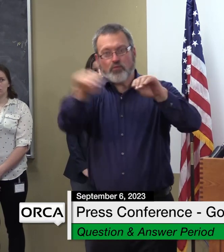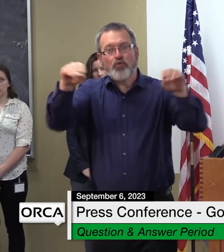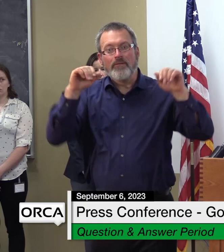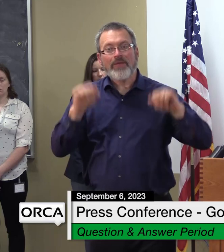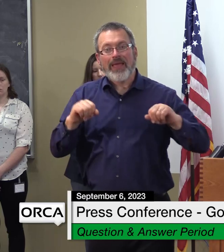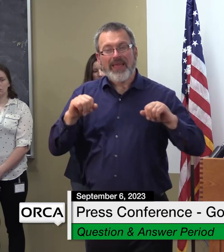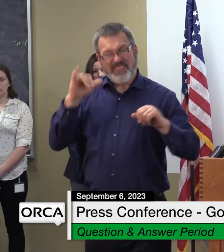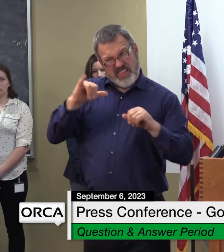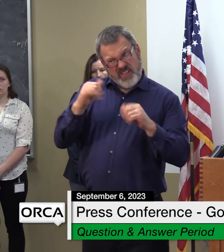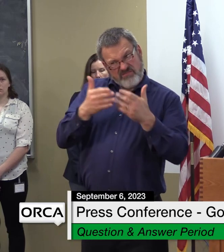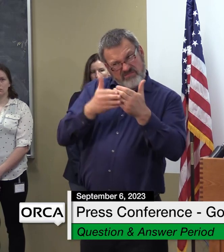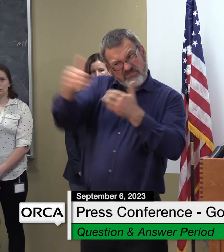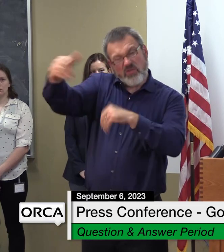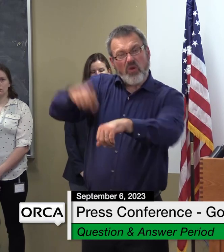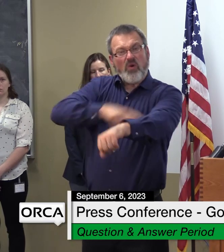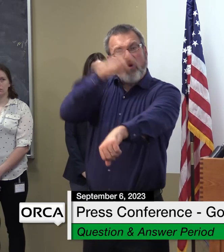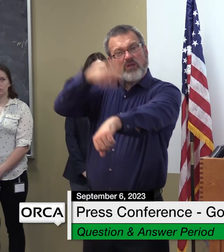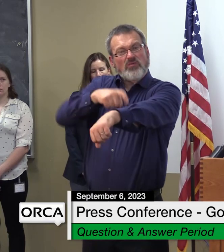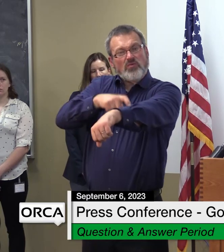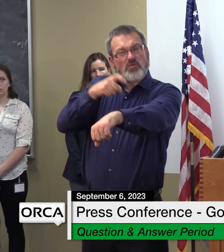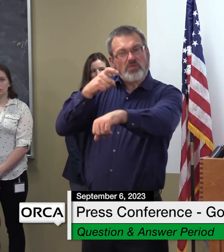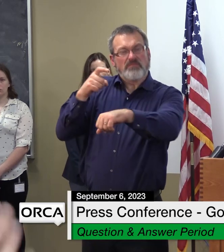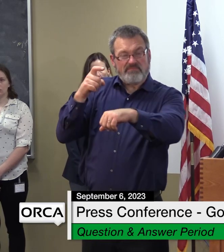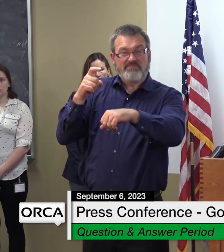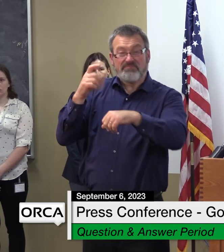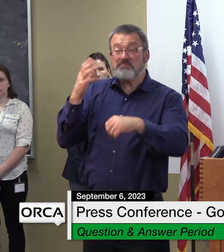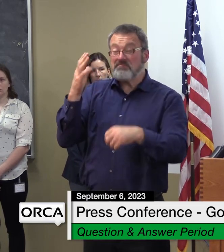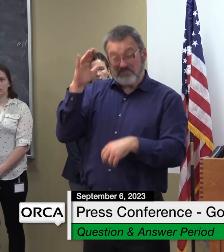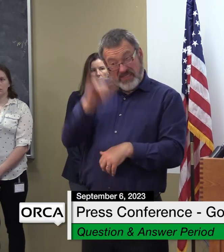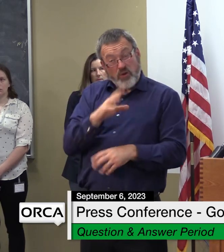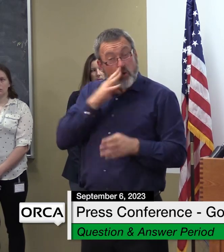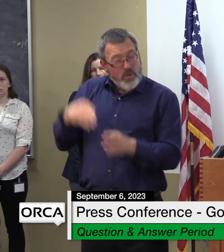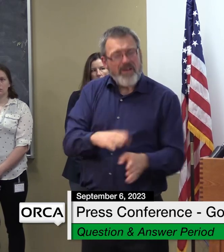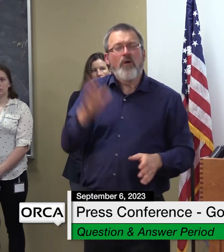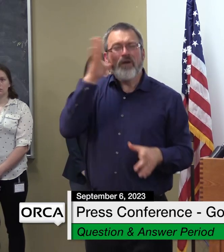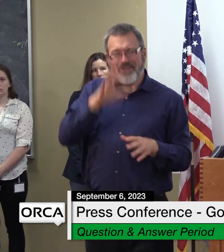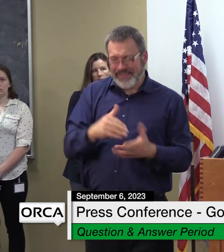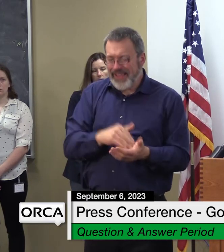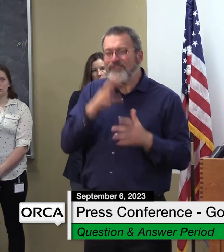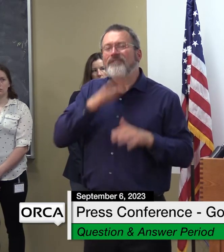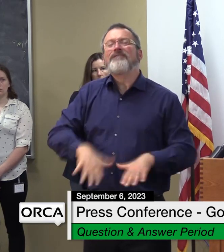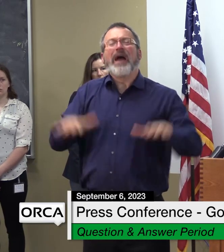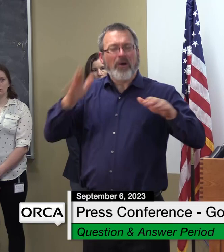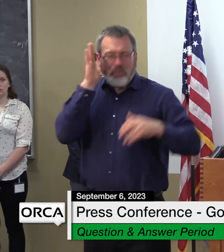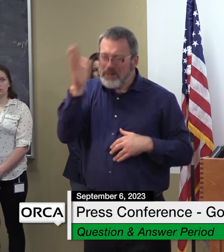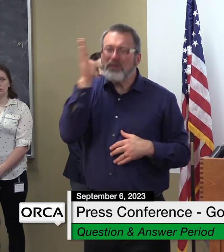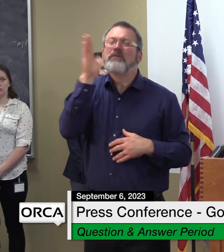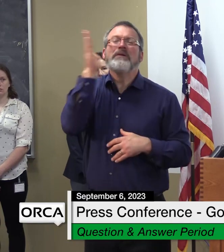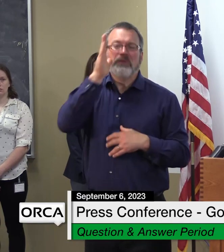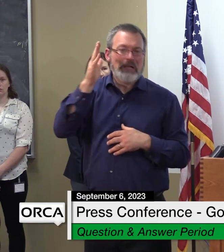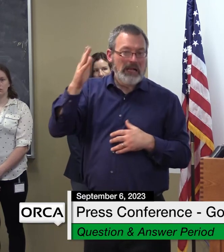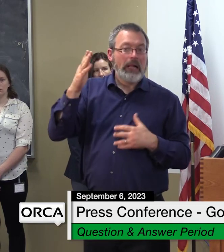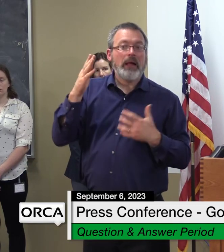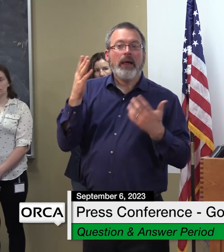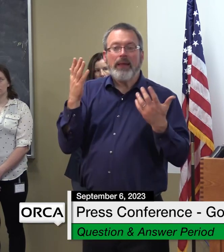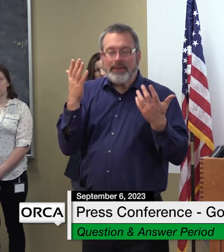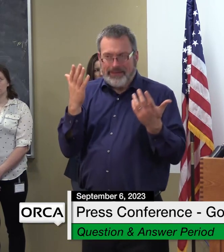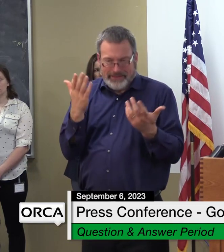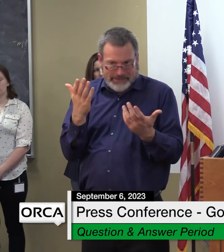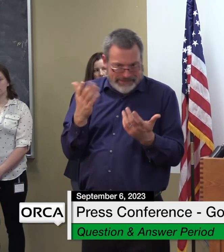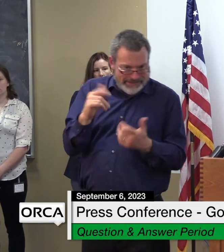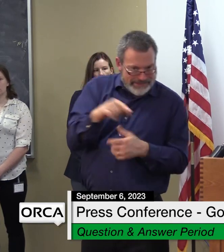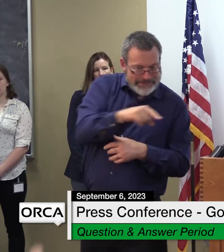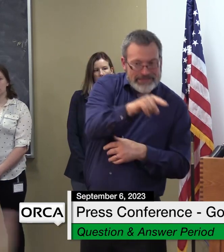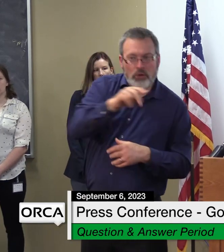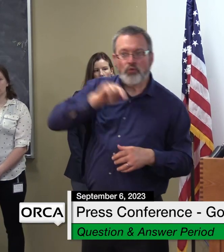it's going to continue to flood and impact the city, but also impact those on the downhill